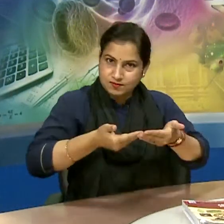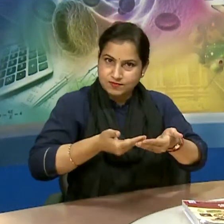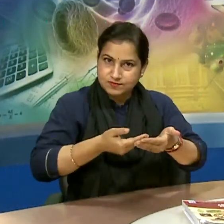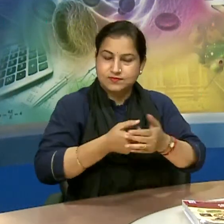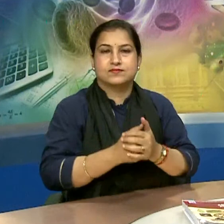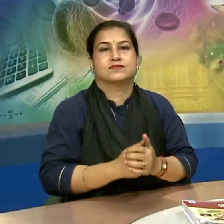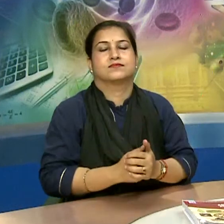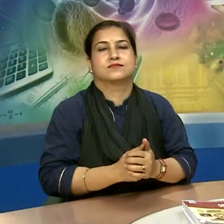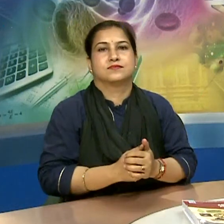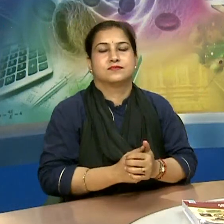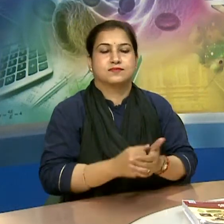Welcome